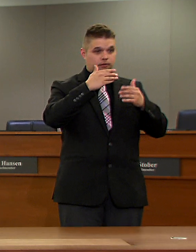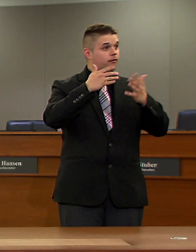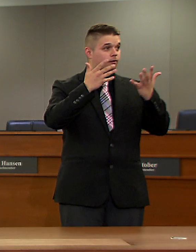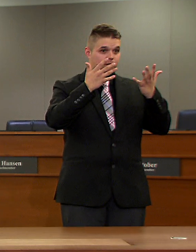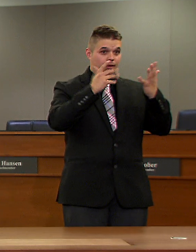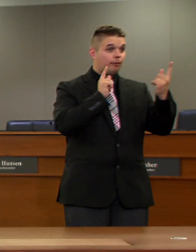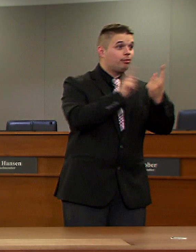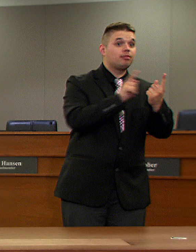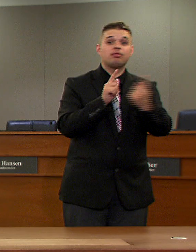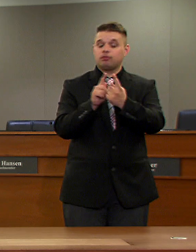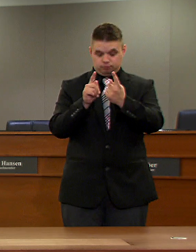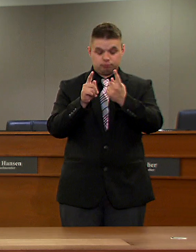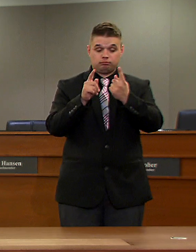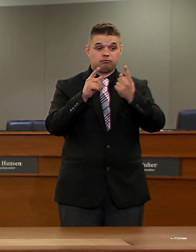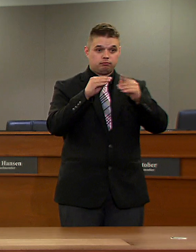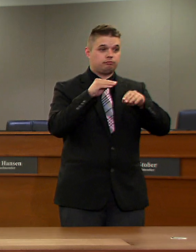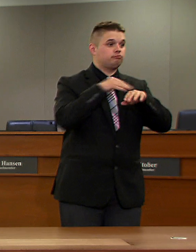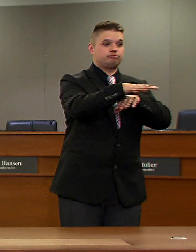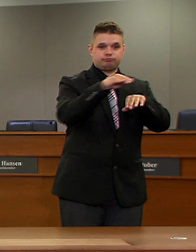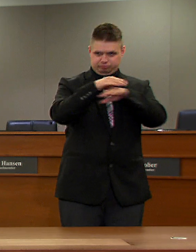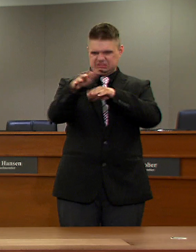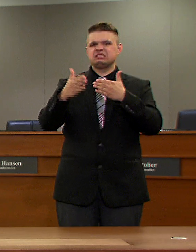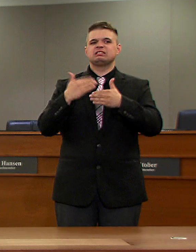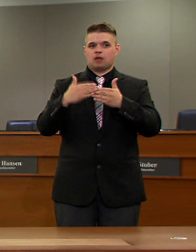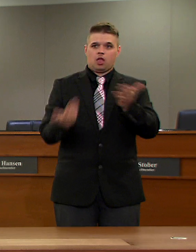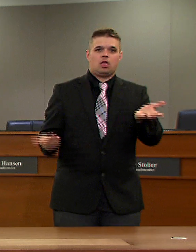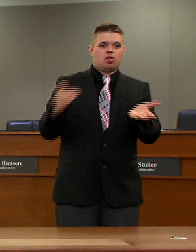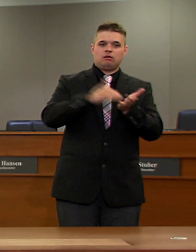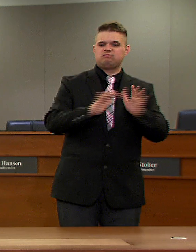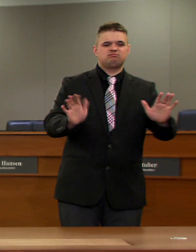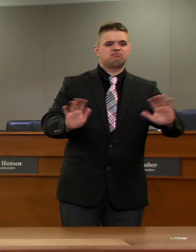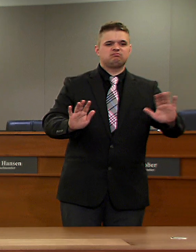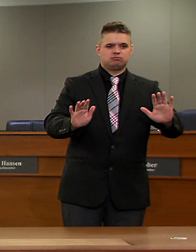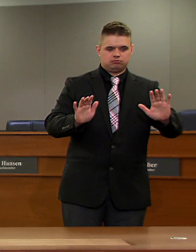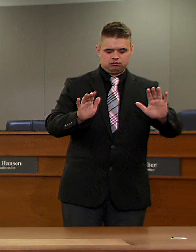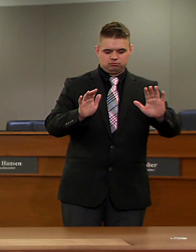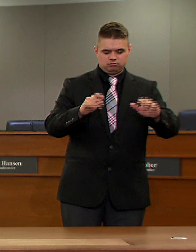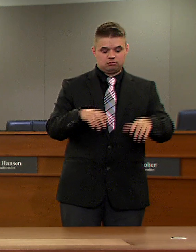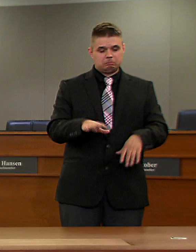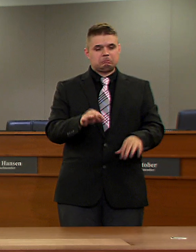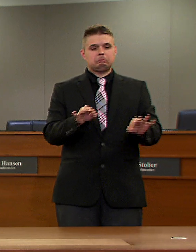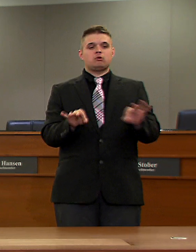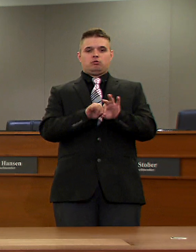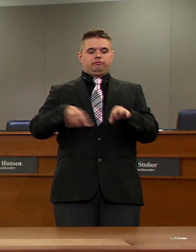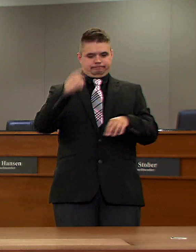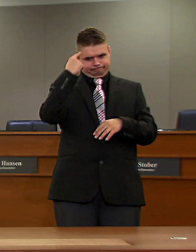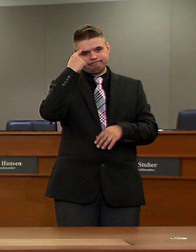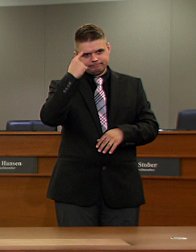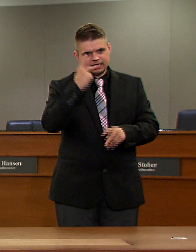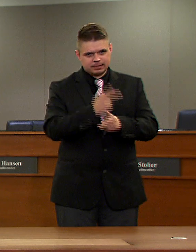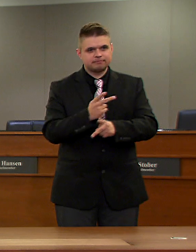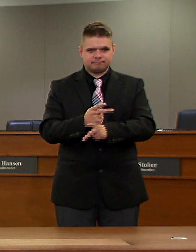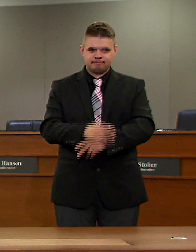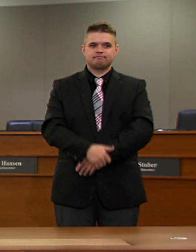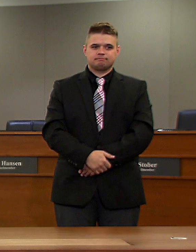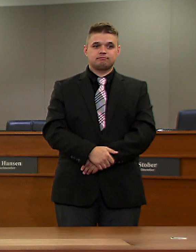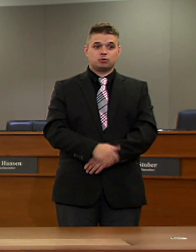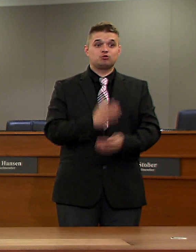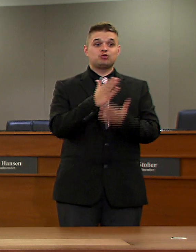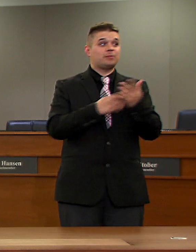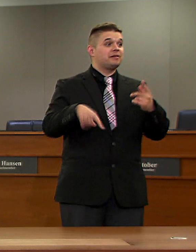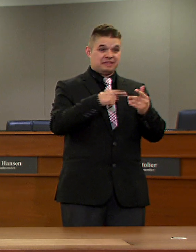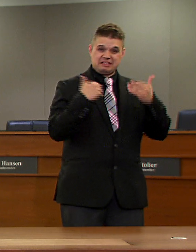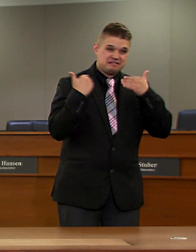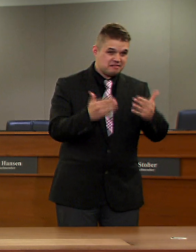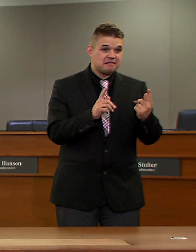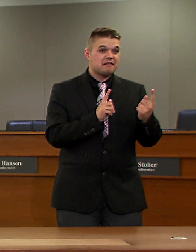you don't have any symptoms. This virus is spread mainly among people who are too close in